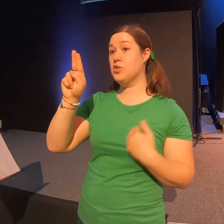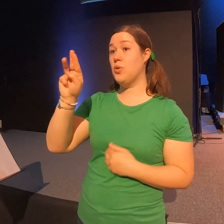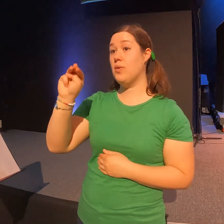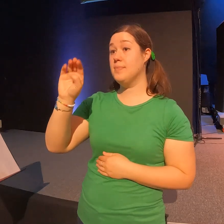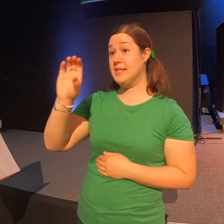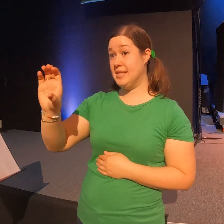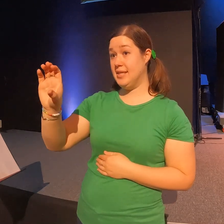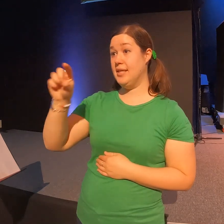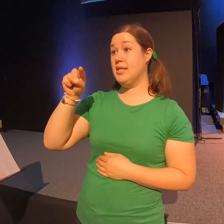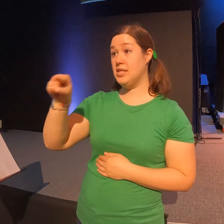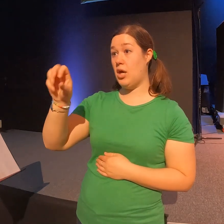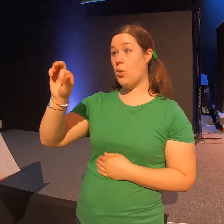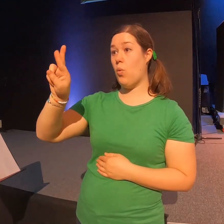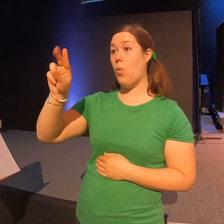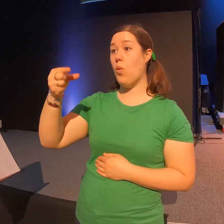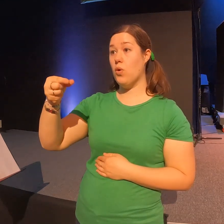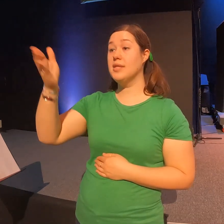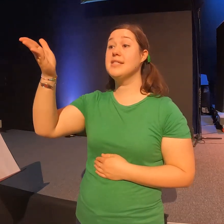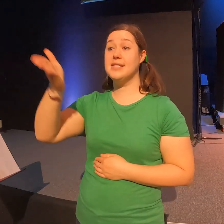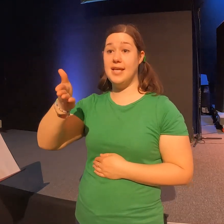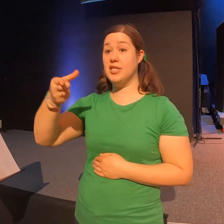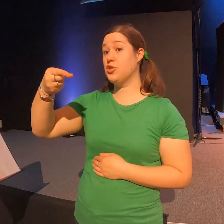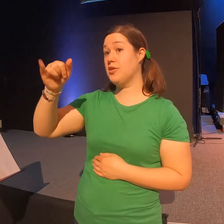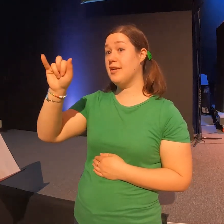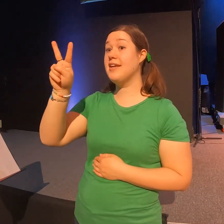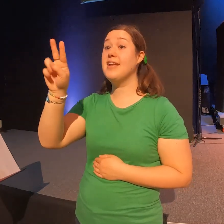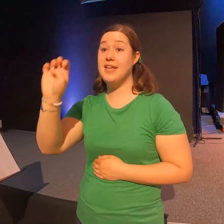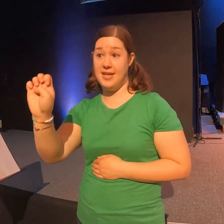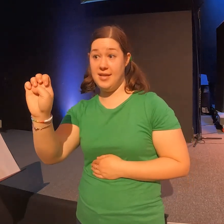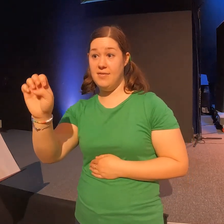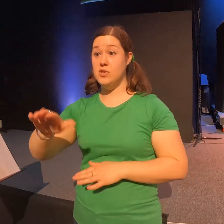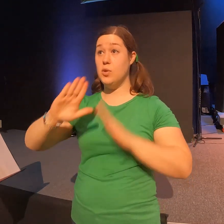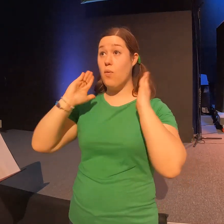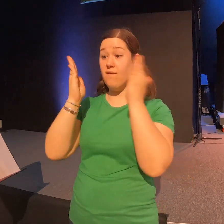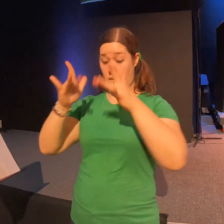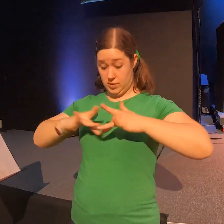grateful hearts focused on sharing God's love as we give back together.